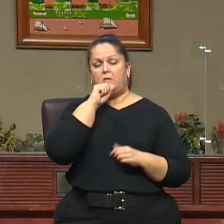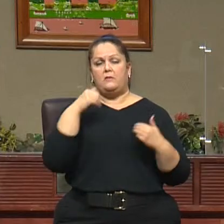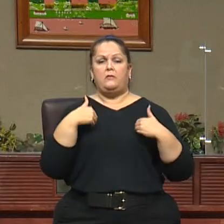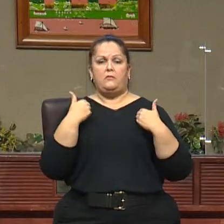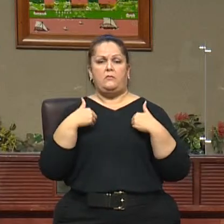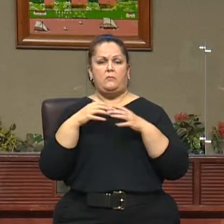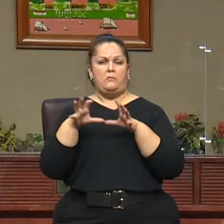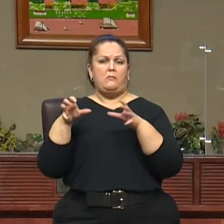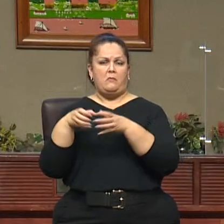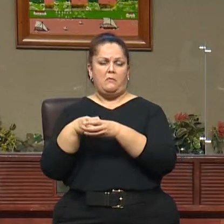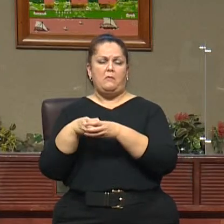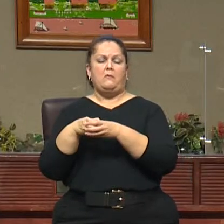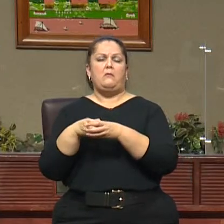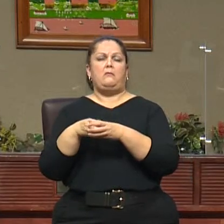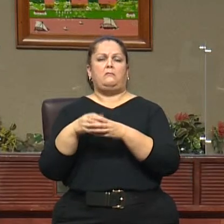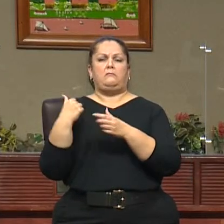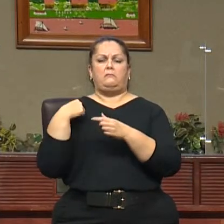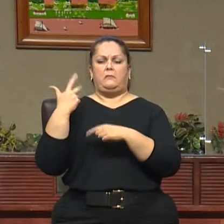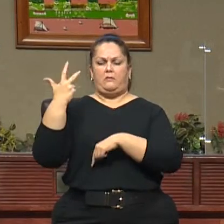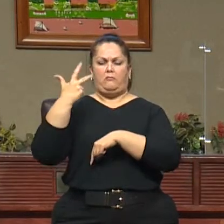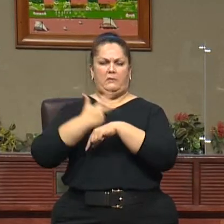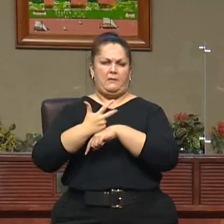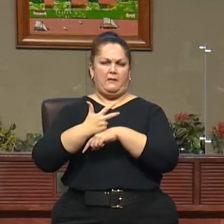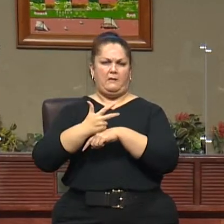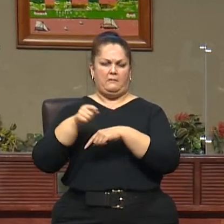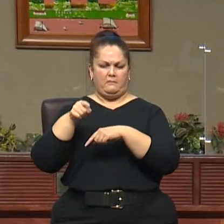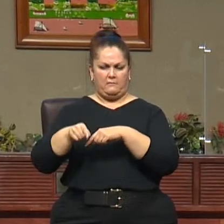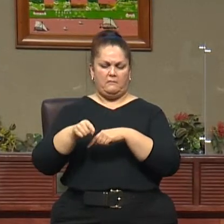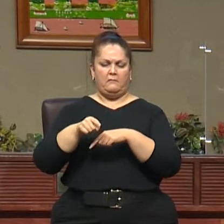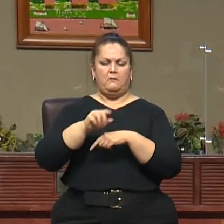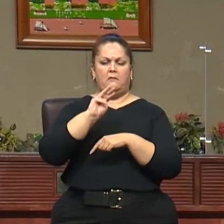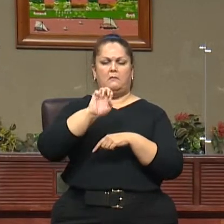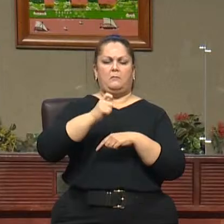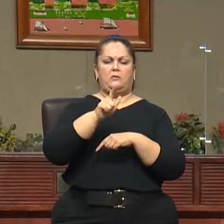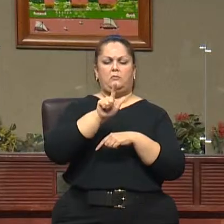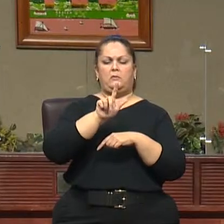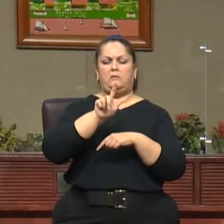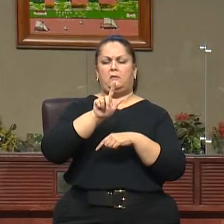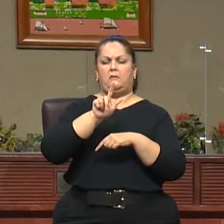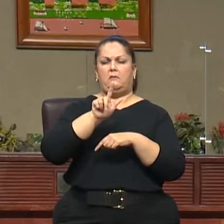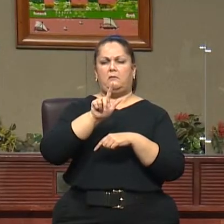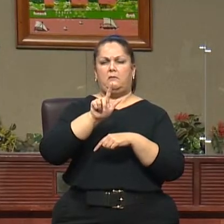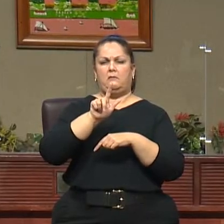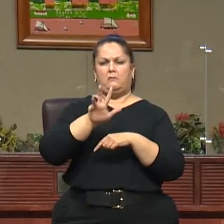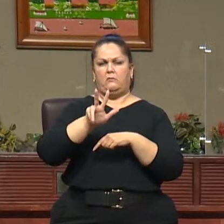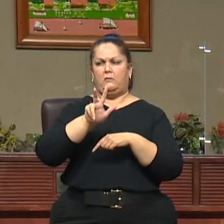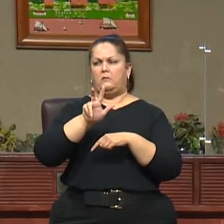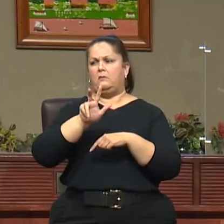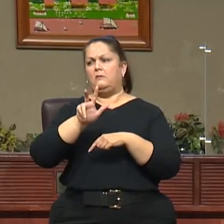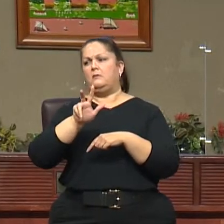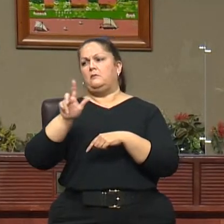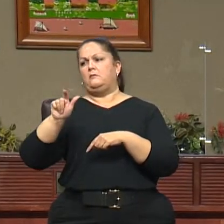site that ran for 3 days from March 21st through the 23rd, a total of